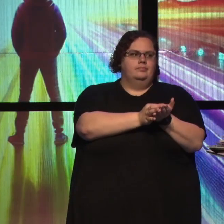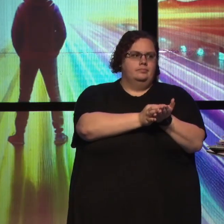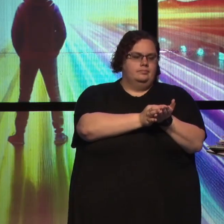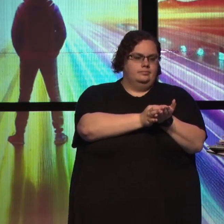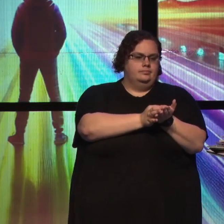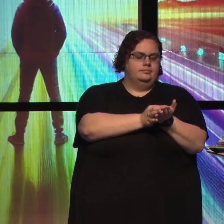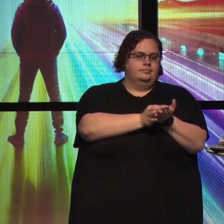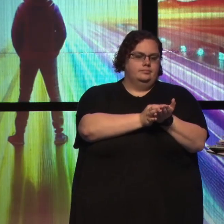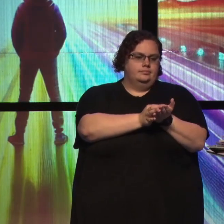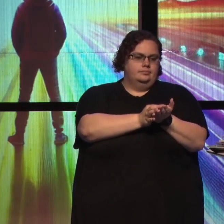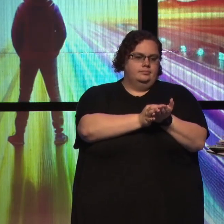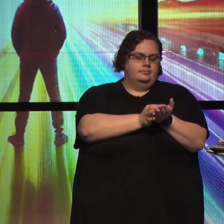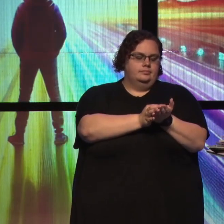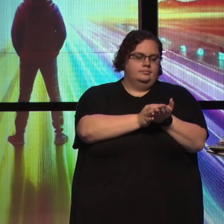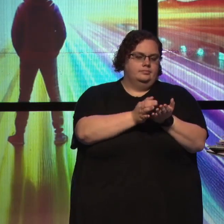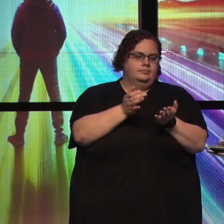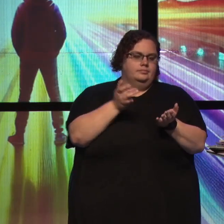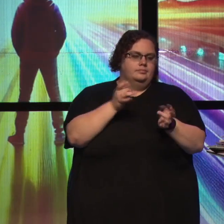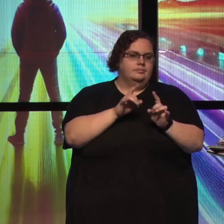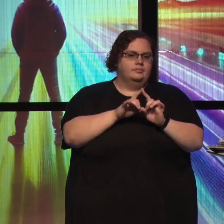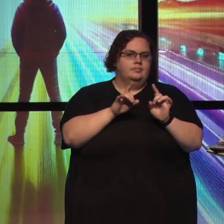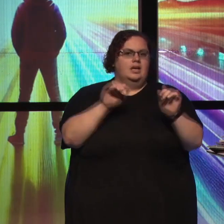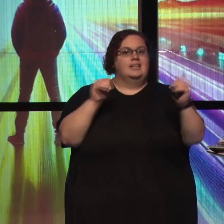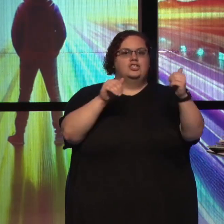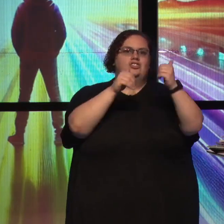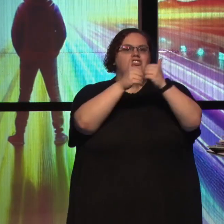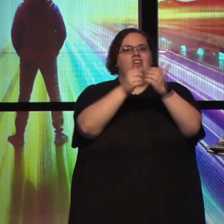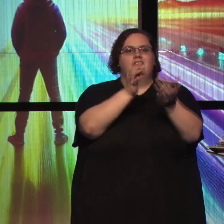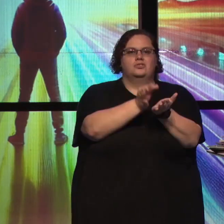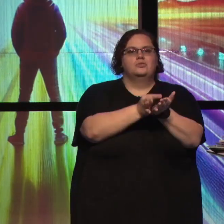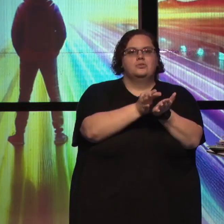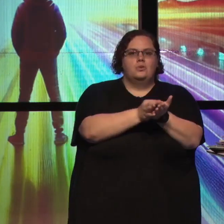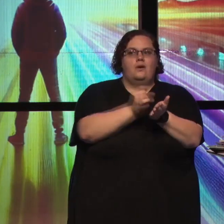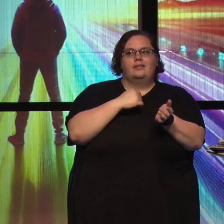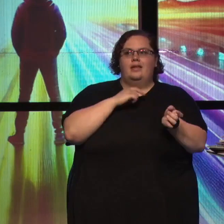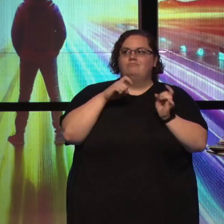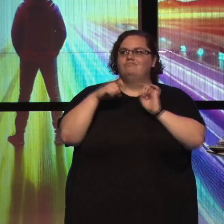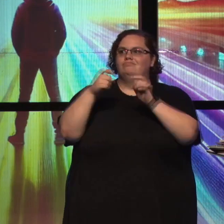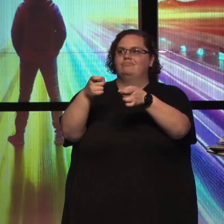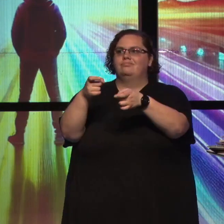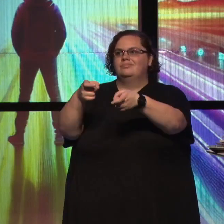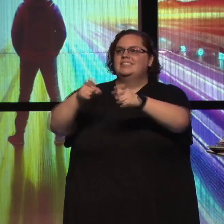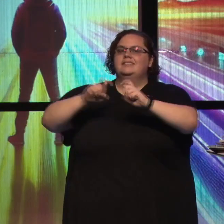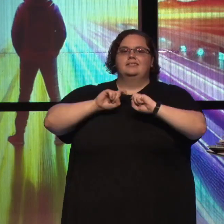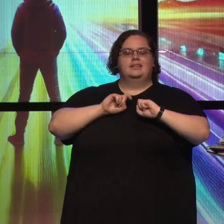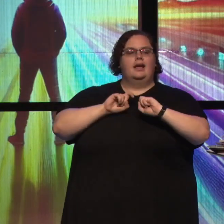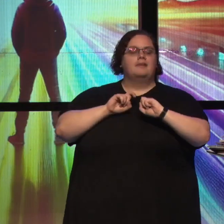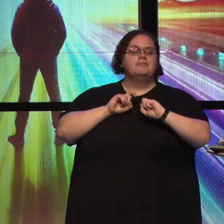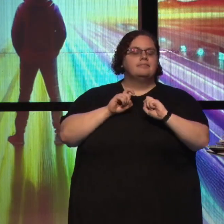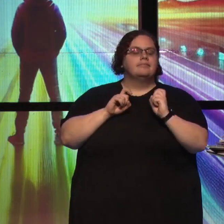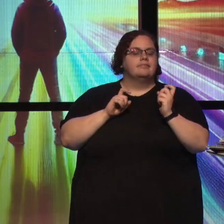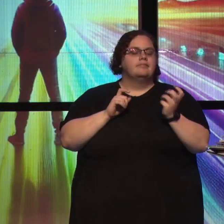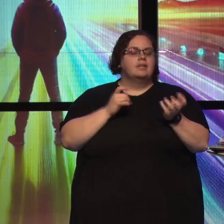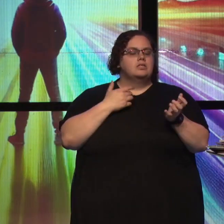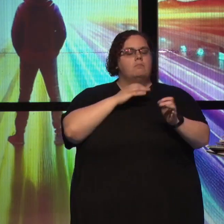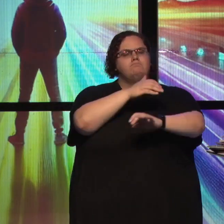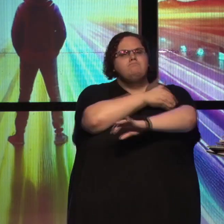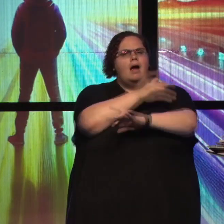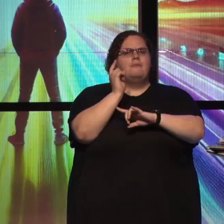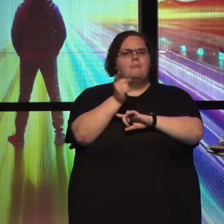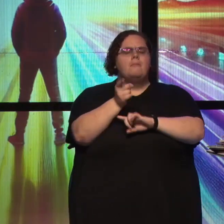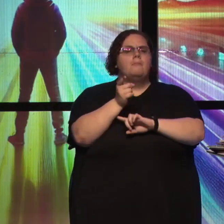served in any of the armed forces, but it's a challenge coin, and you can only give them and receive them through a handshake. I guess it was really a powerful moment,